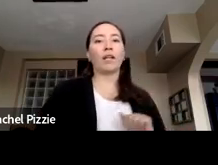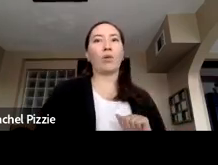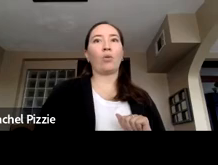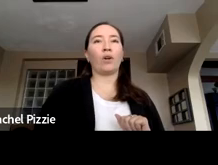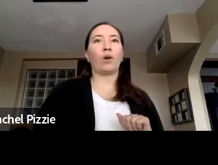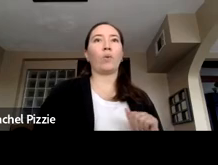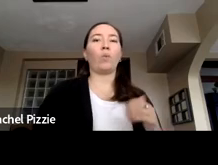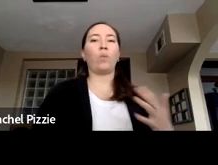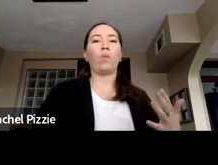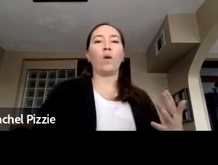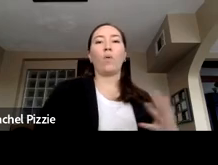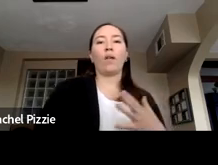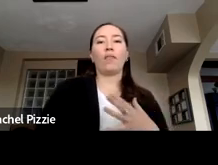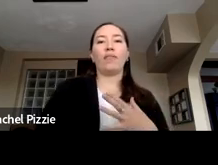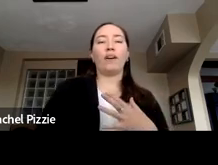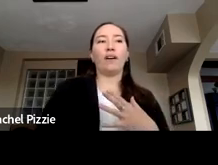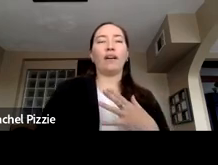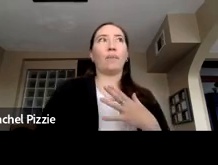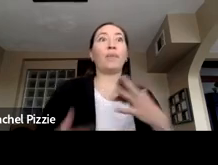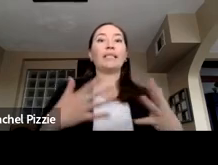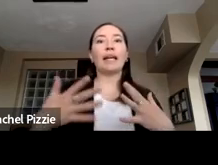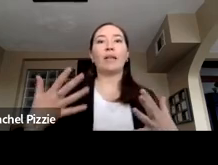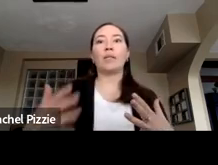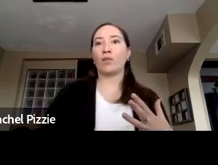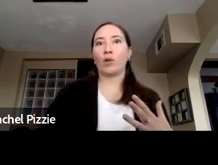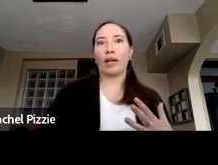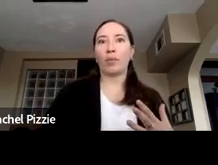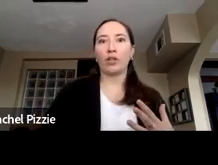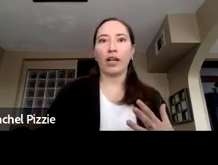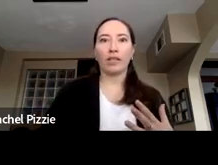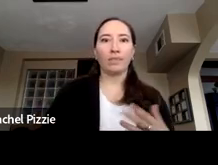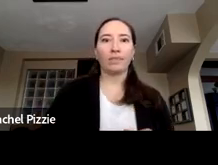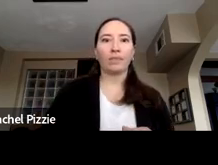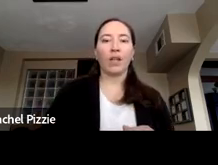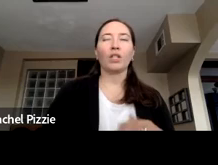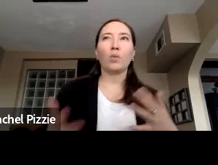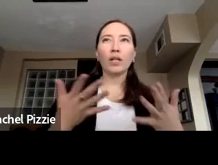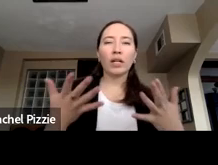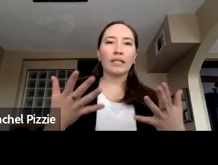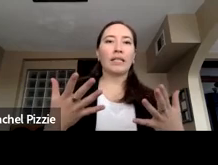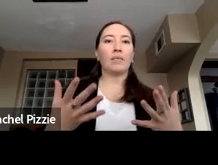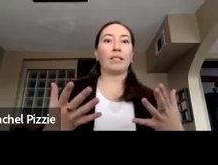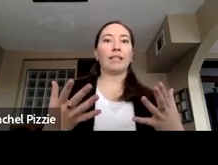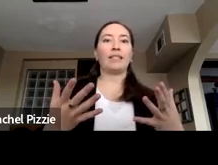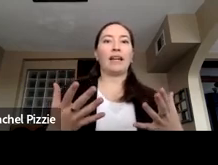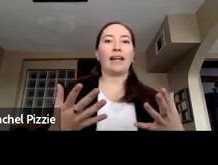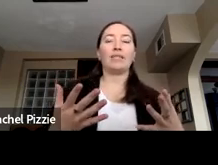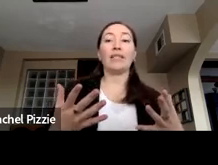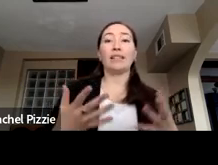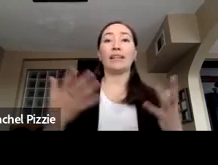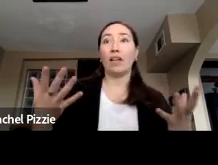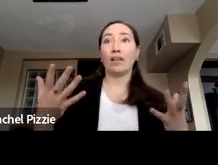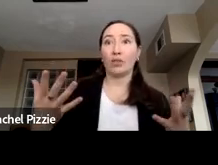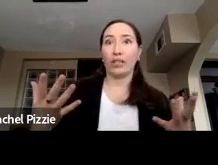First, we're going to go over the basic elements of creating a project. So what you're going to see in my slides today